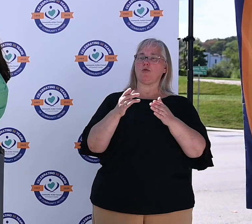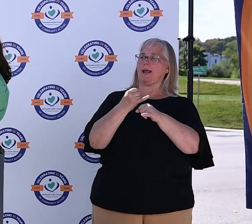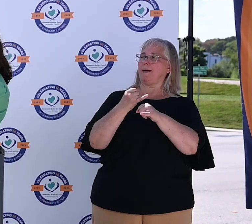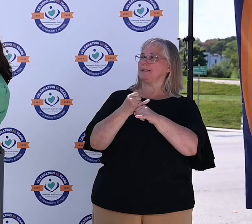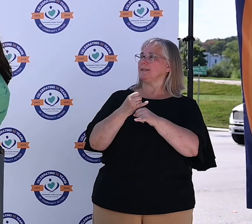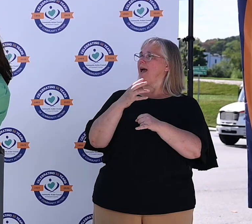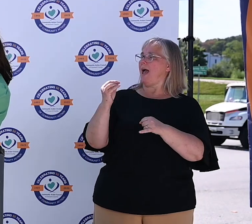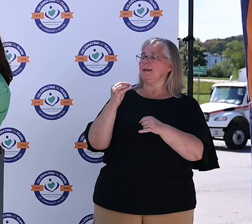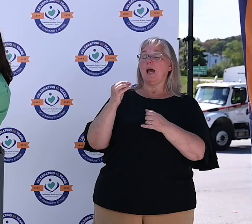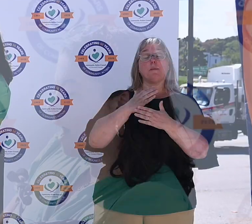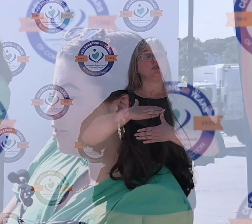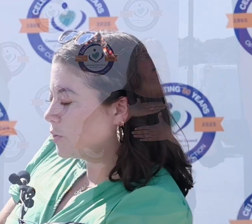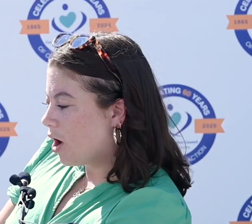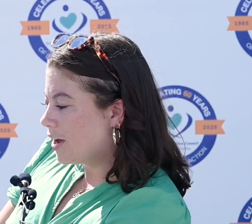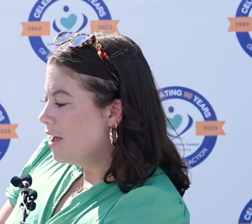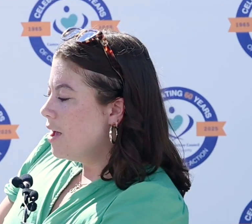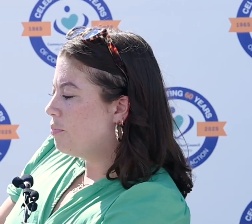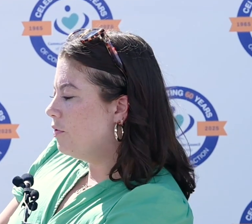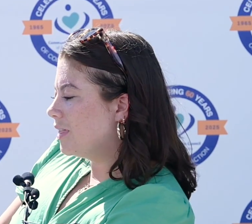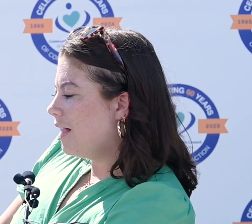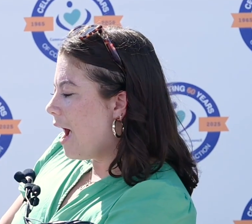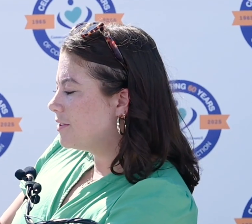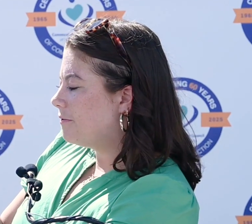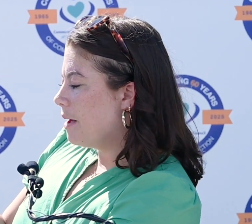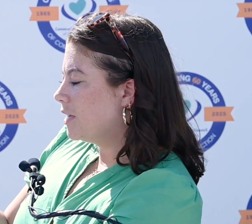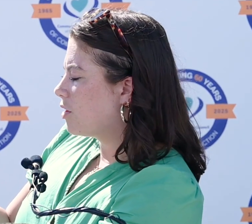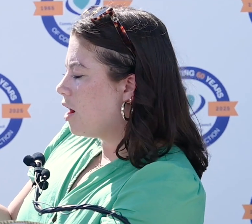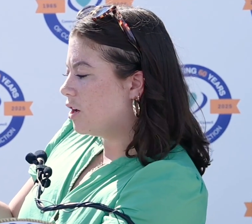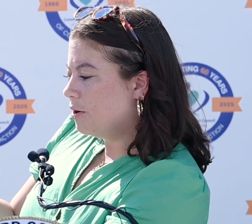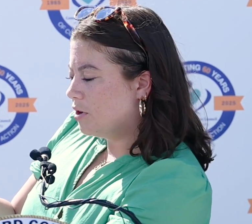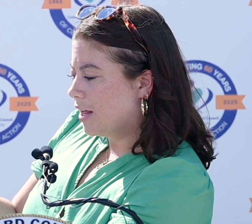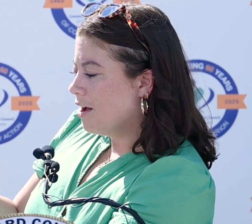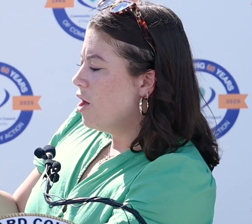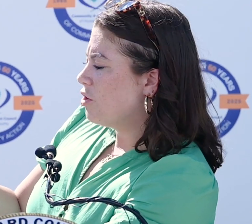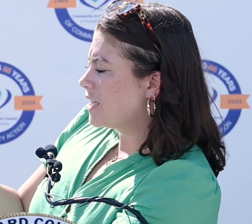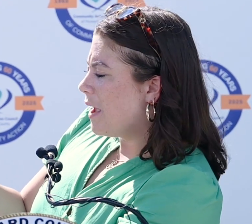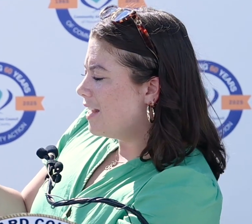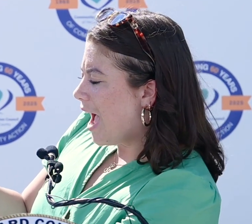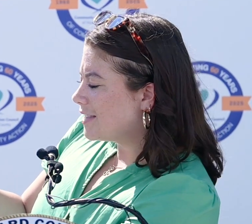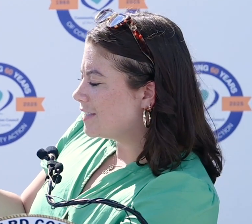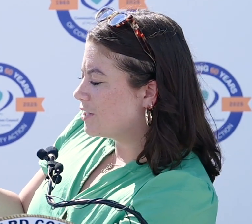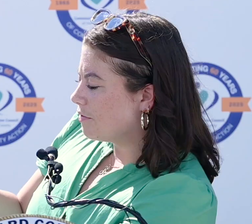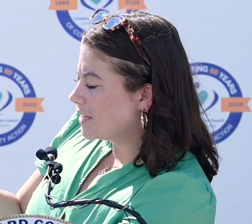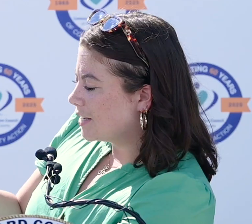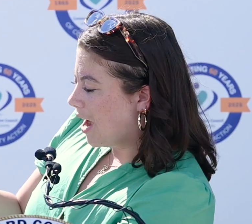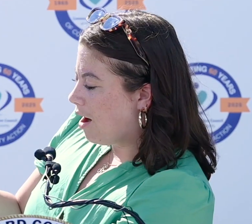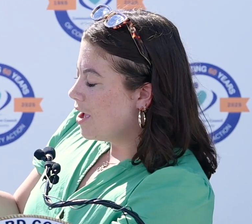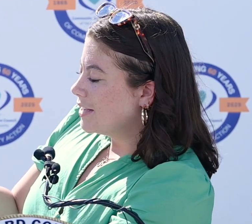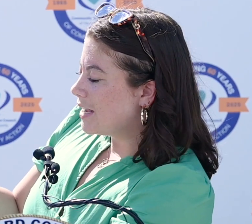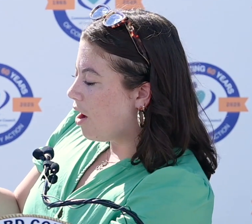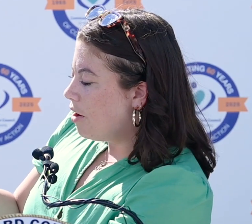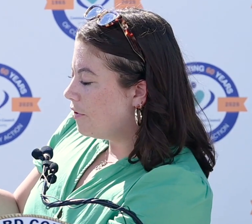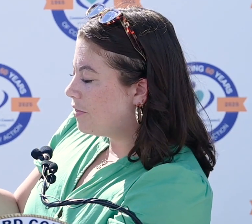campus and in appreciation of their tireless work improving the lives of families across our community through expanded access to services and